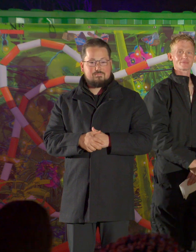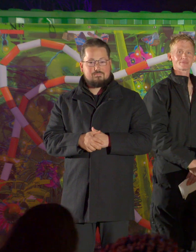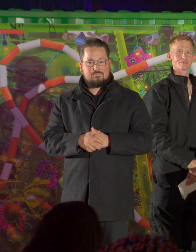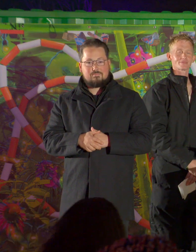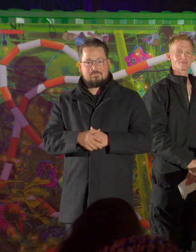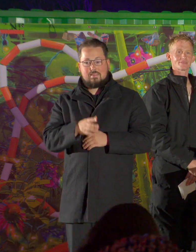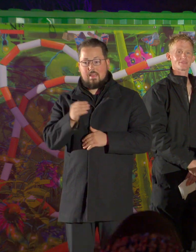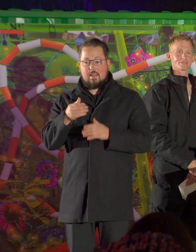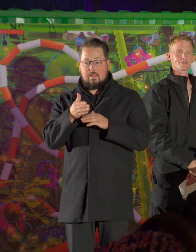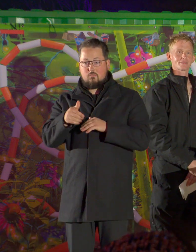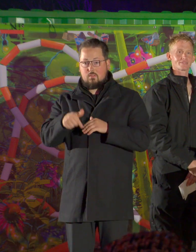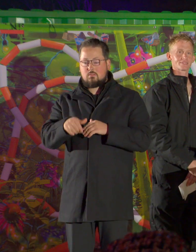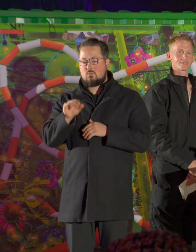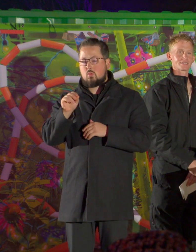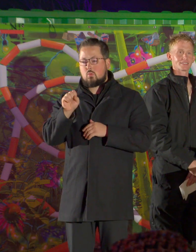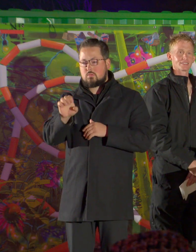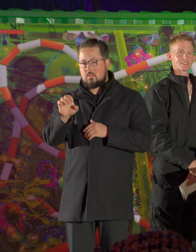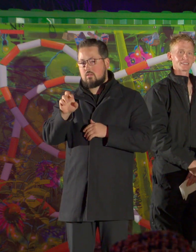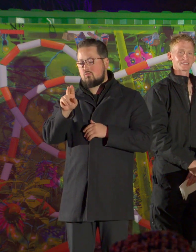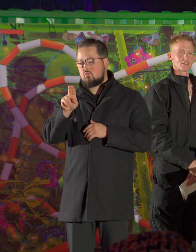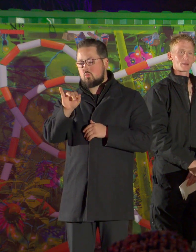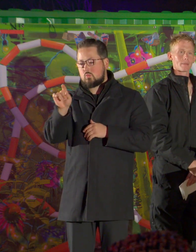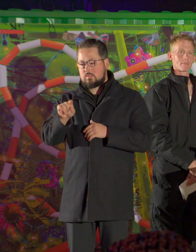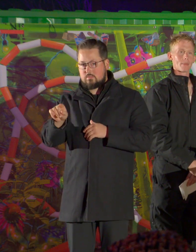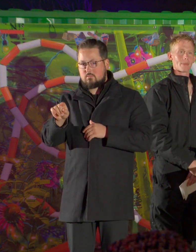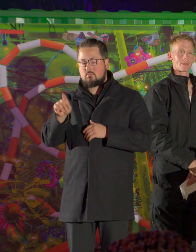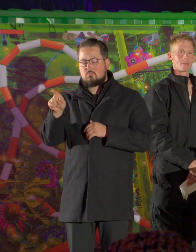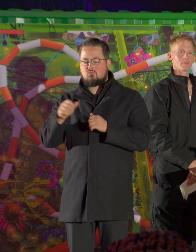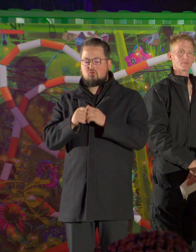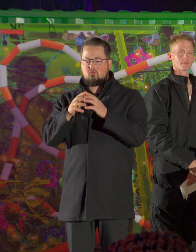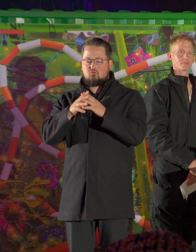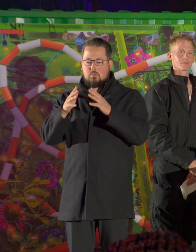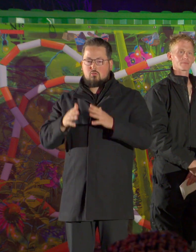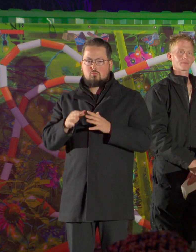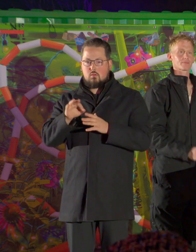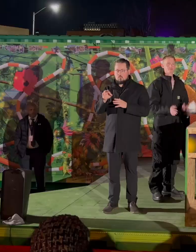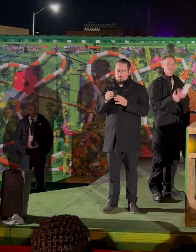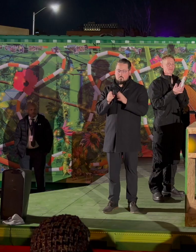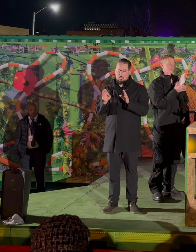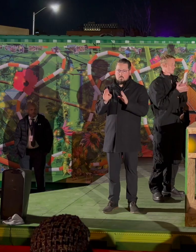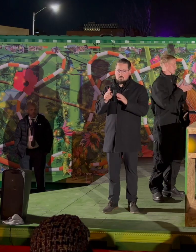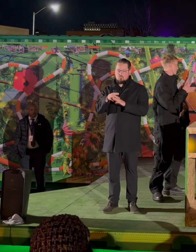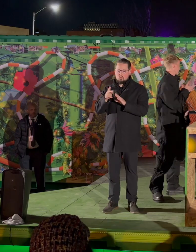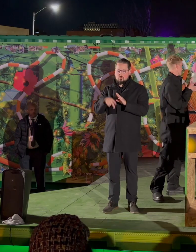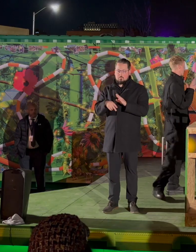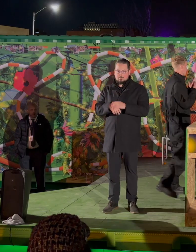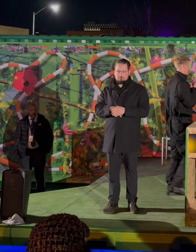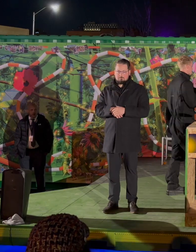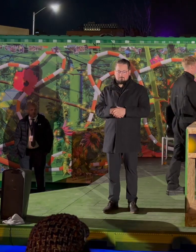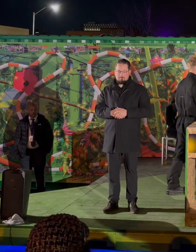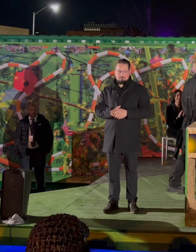following us is Jose Ruiz, curator of public programming.